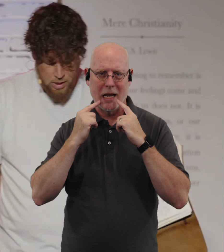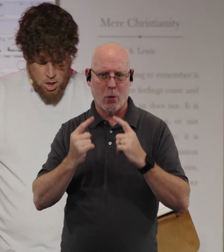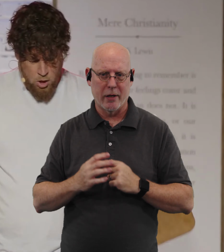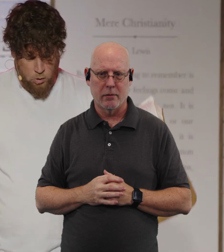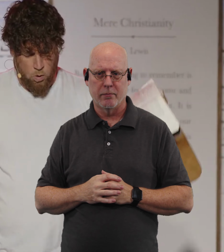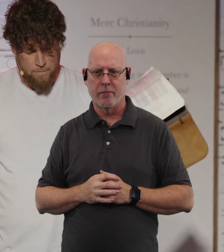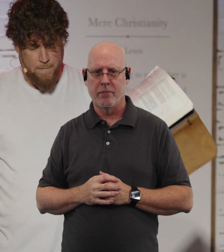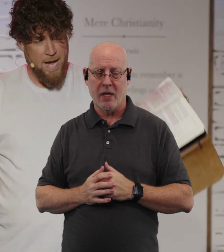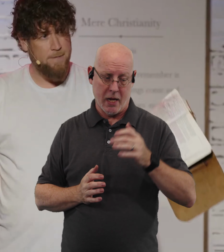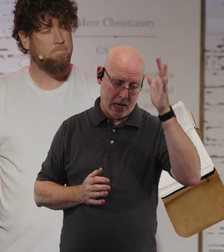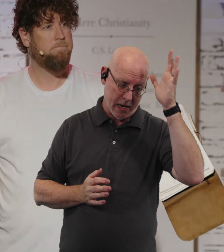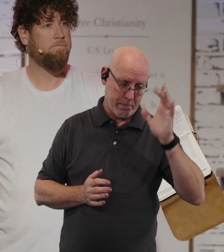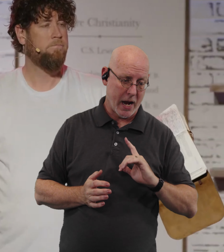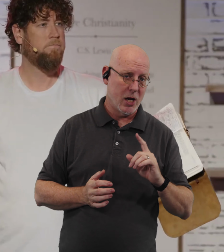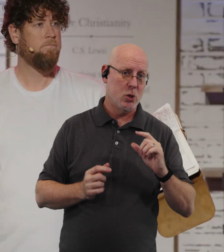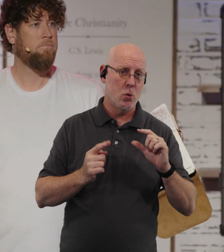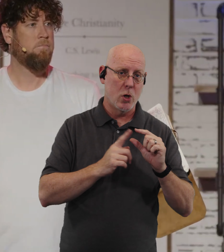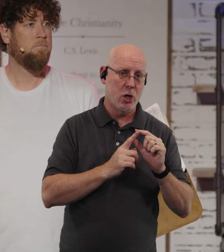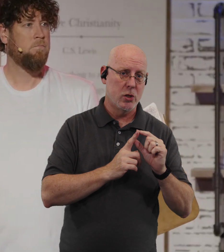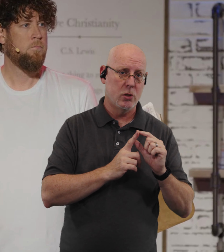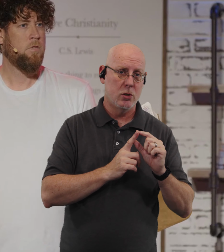declarations, the word of man